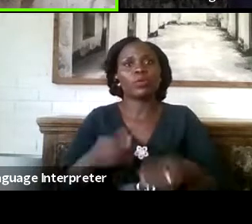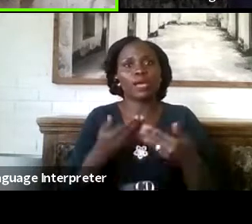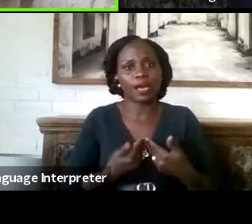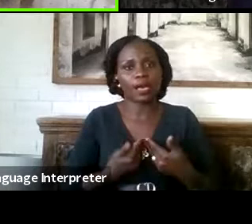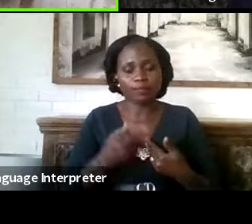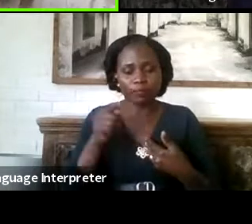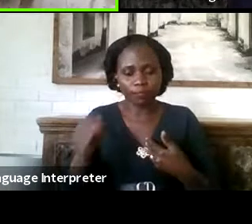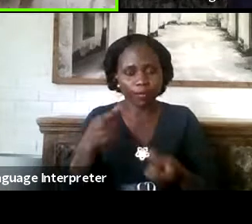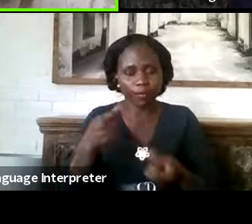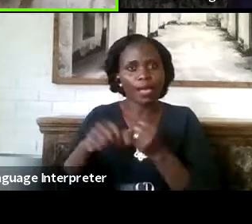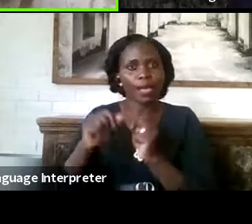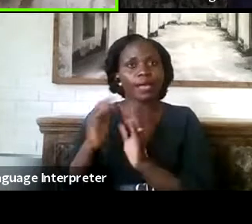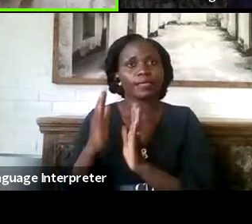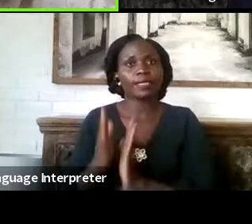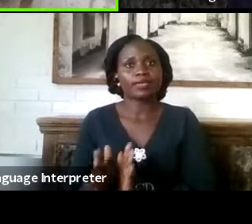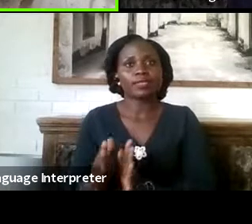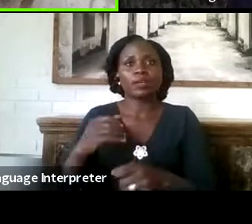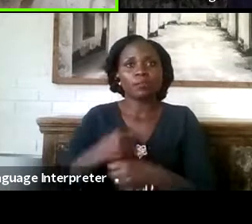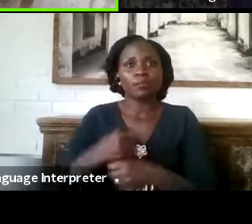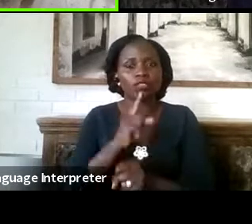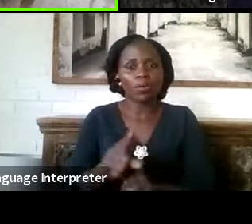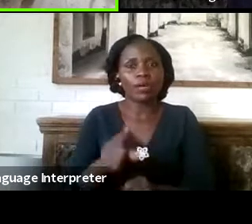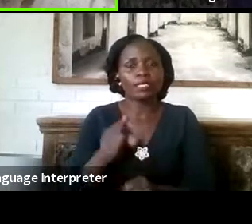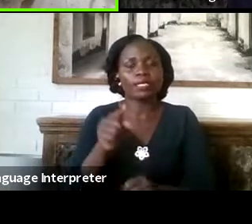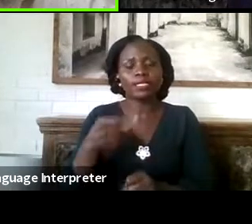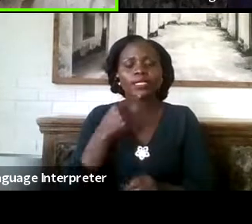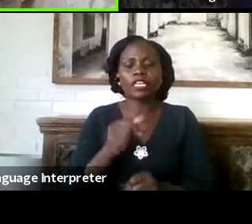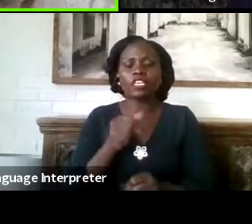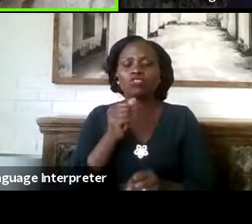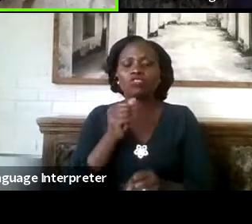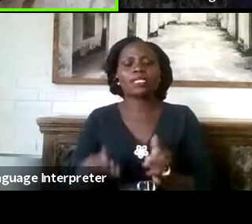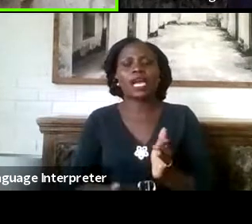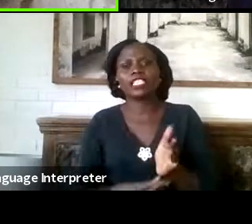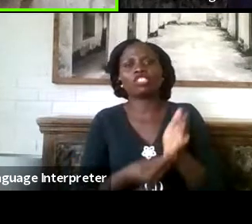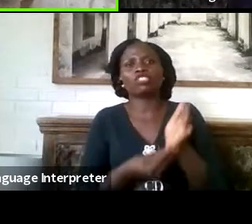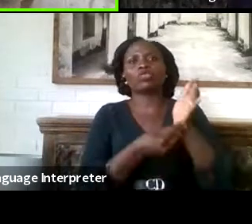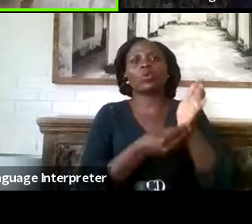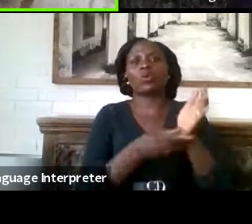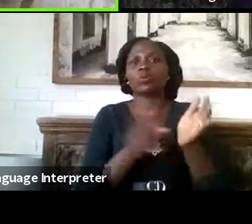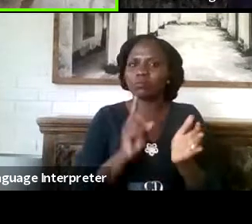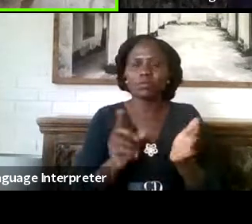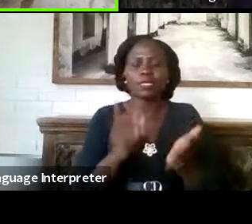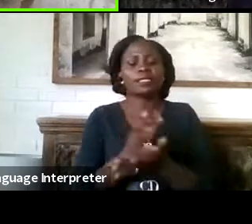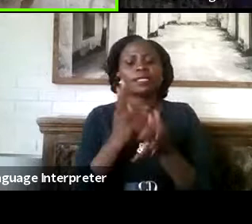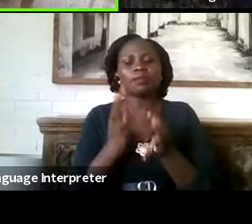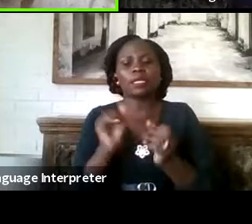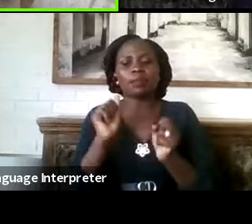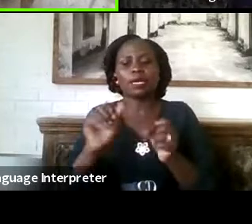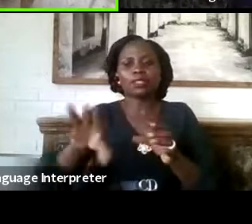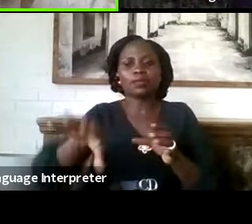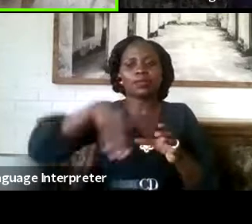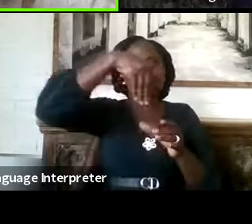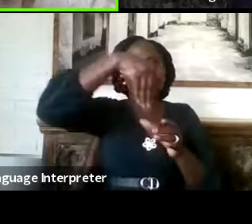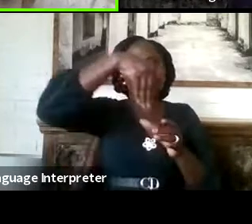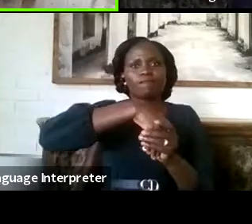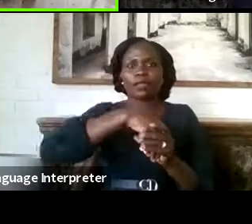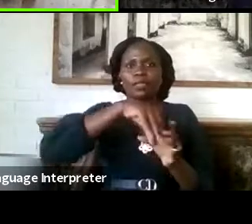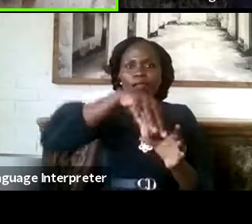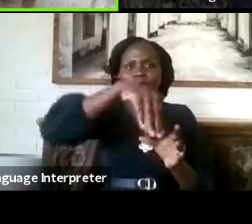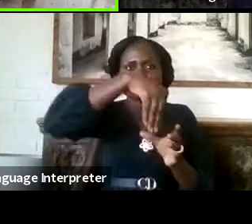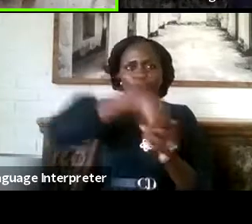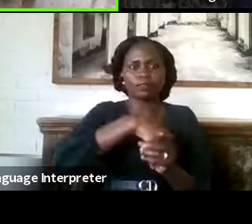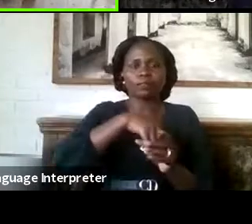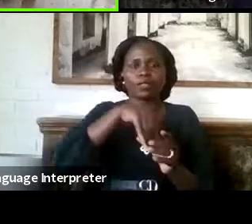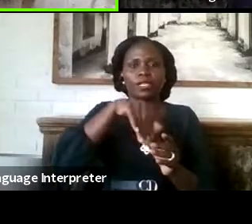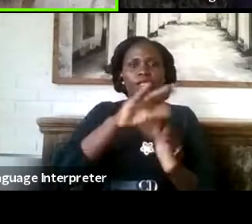that it's not an extra thing. It's something that should be embedded in their structures, should be embedded